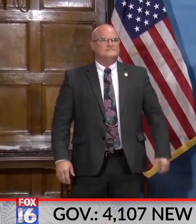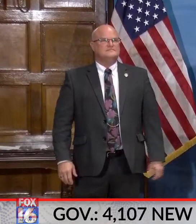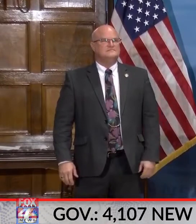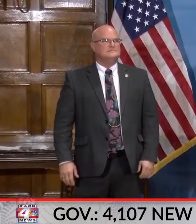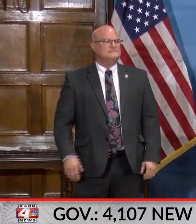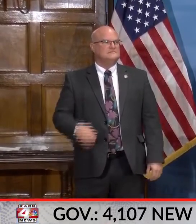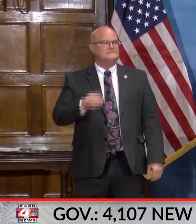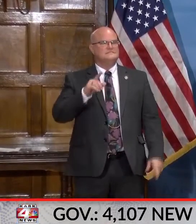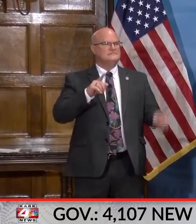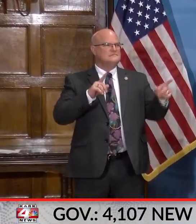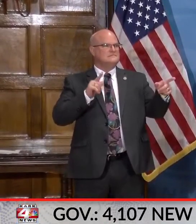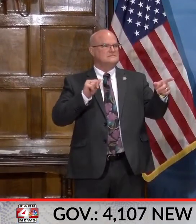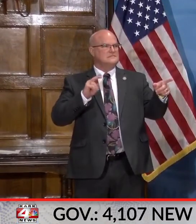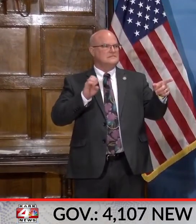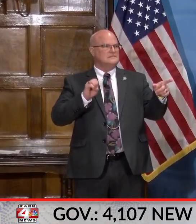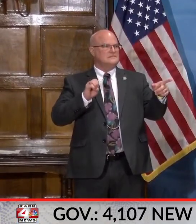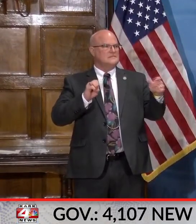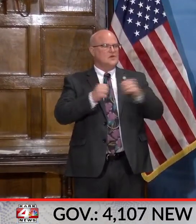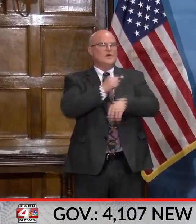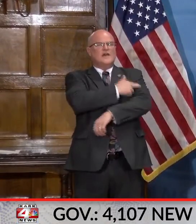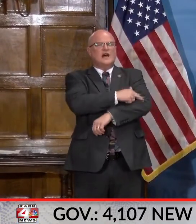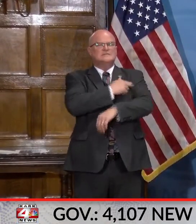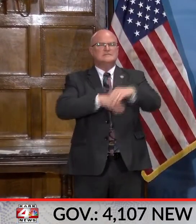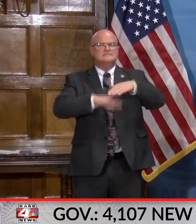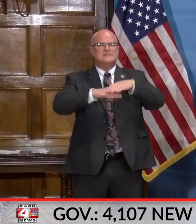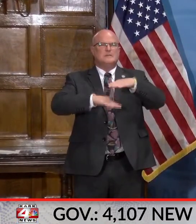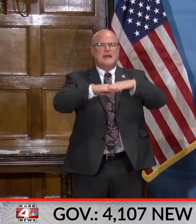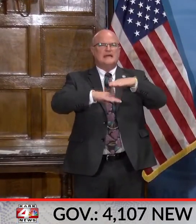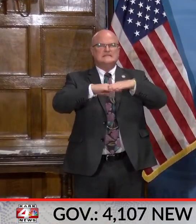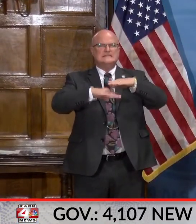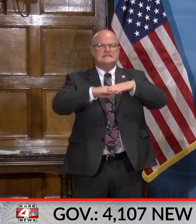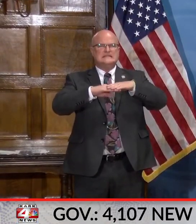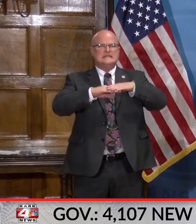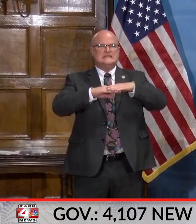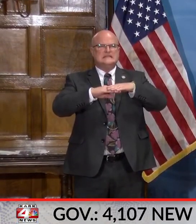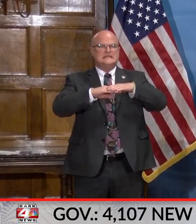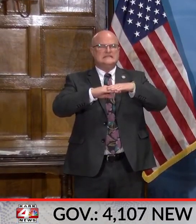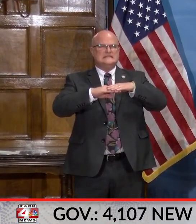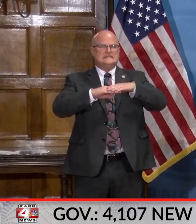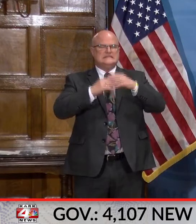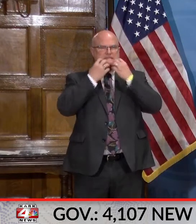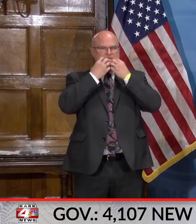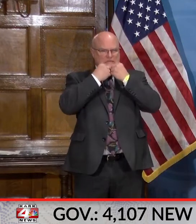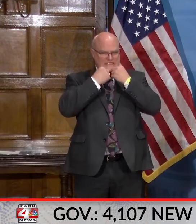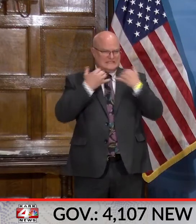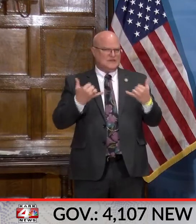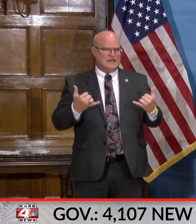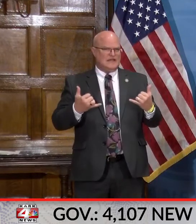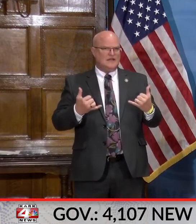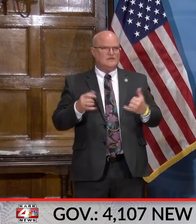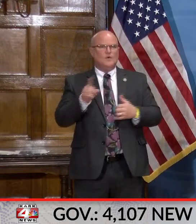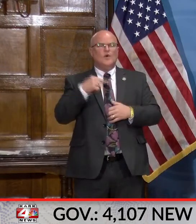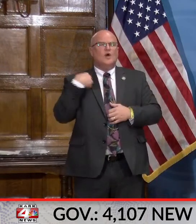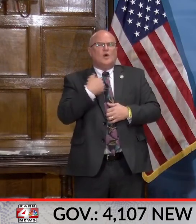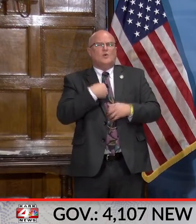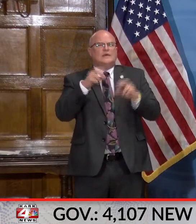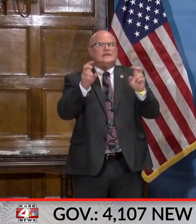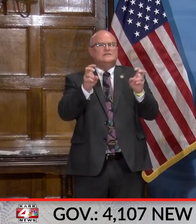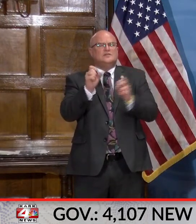Lance? With hospital capacities, I guess, growing more precious, where are we in terms